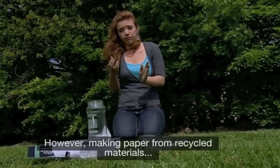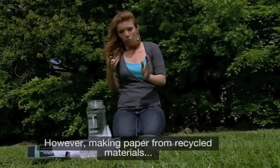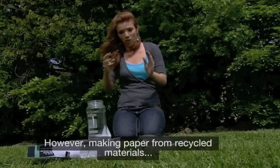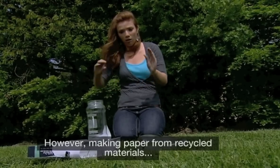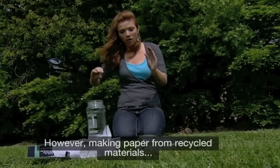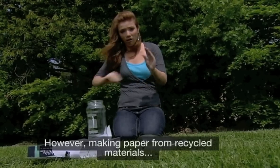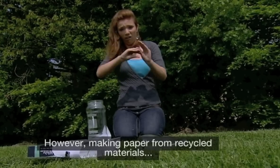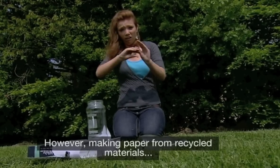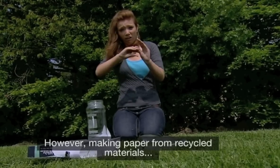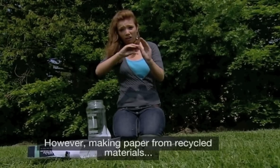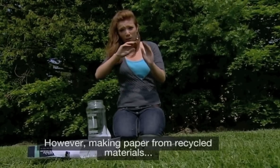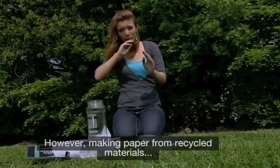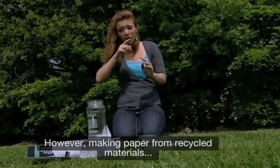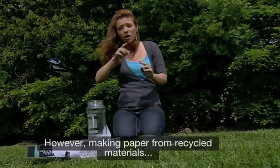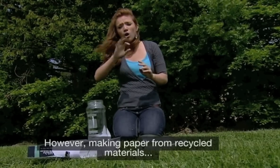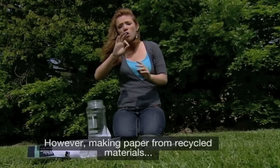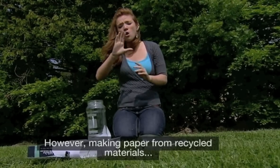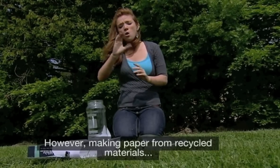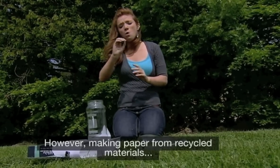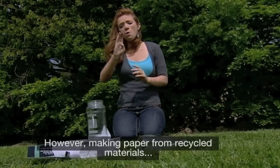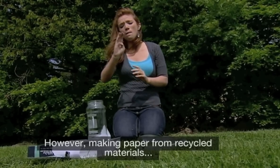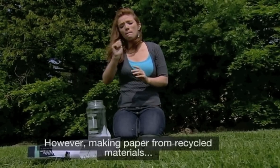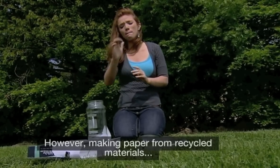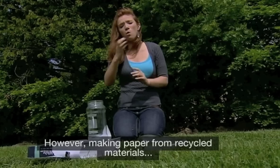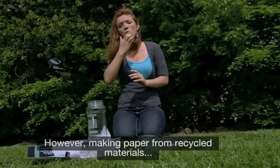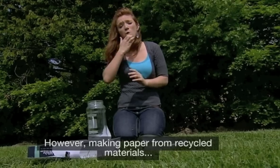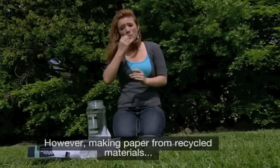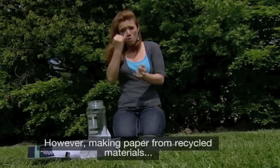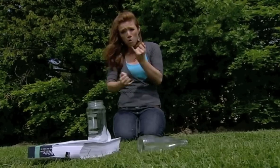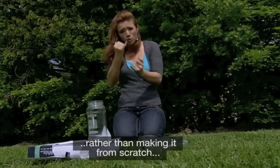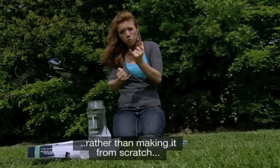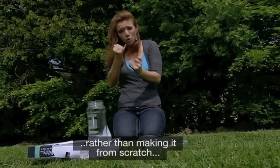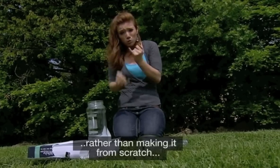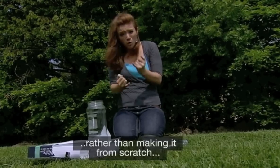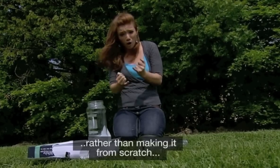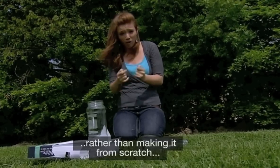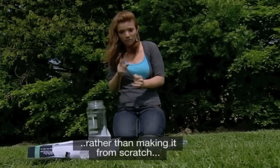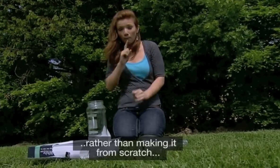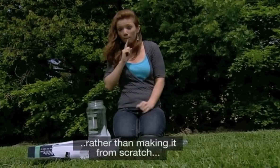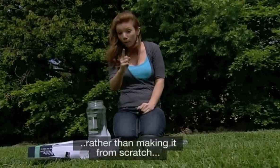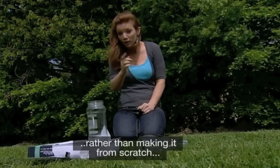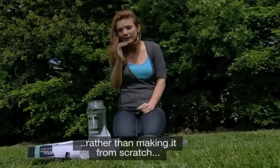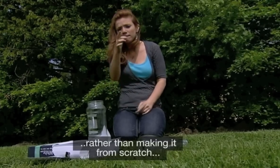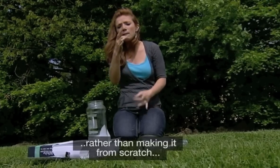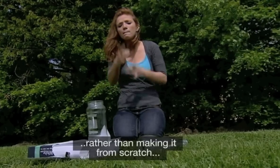However, making paper from recycled materials, rather than making it from scratch,